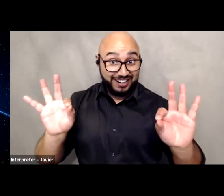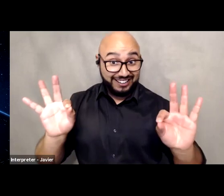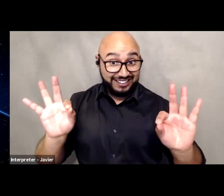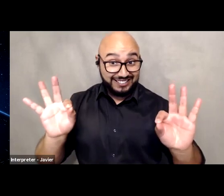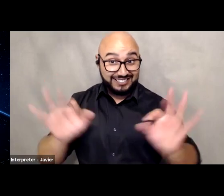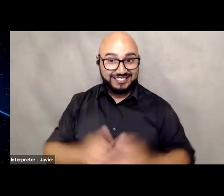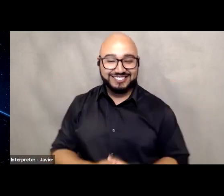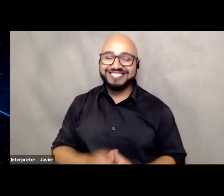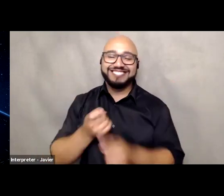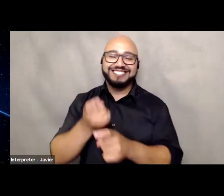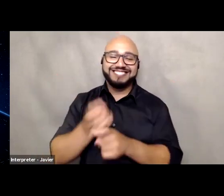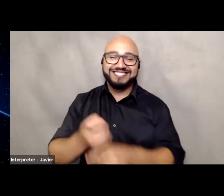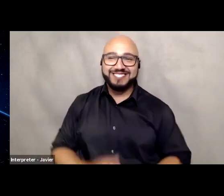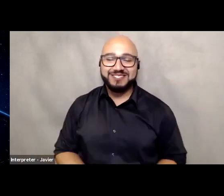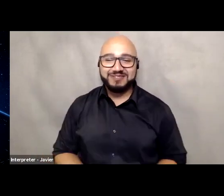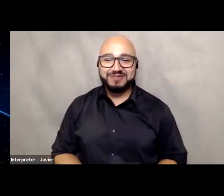Just kidding.